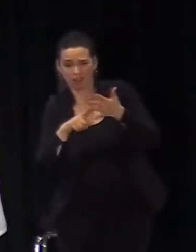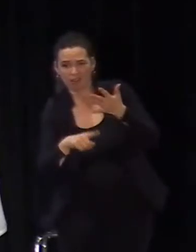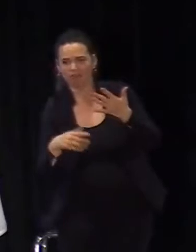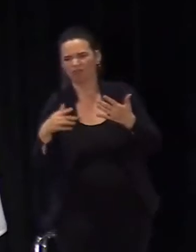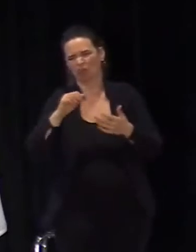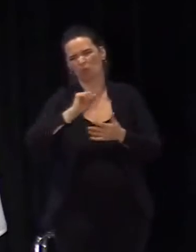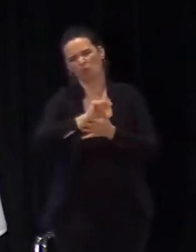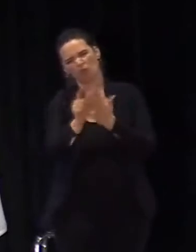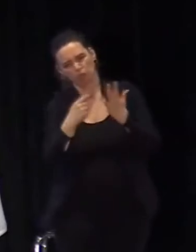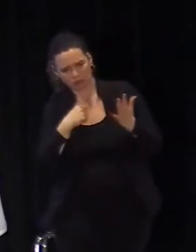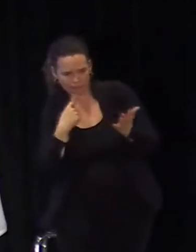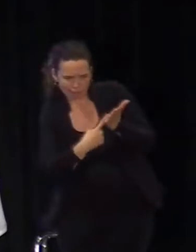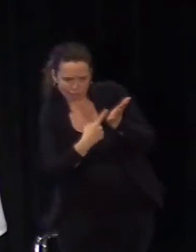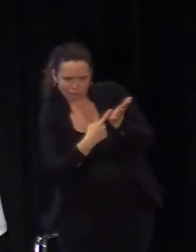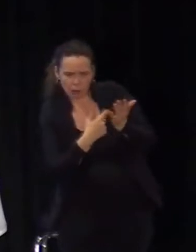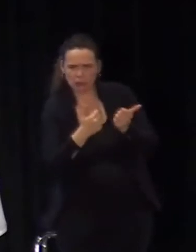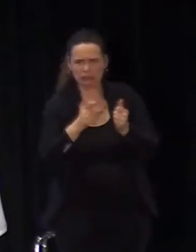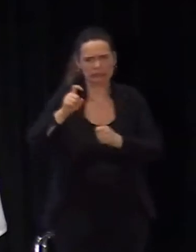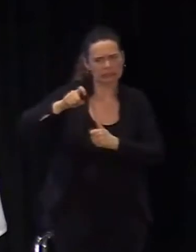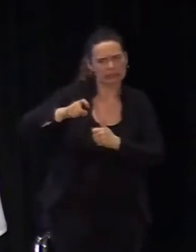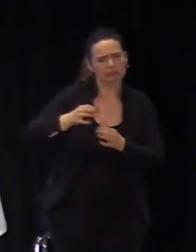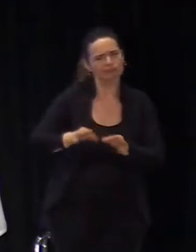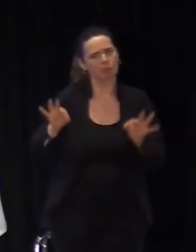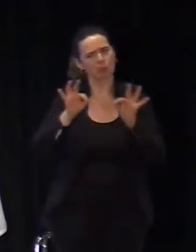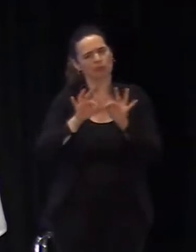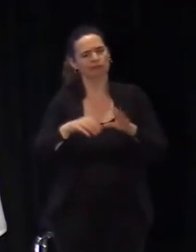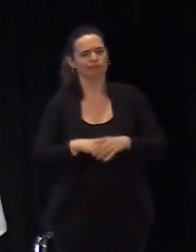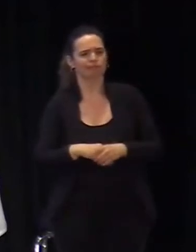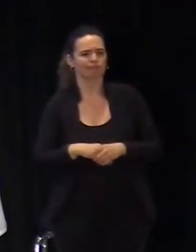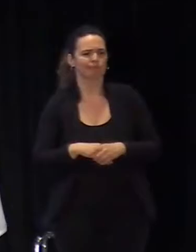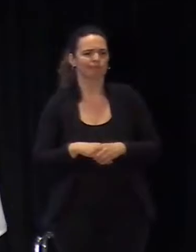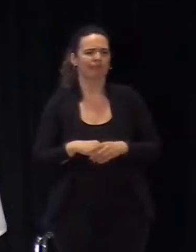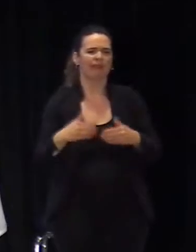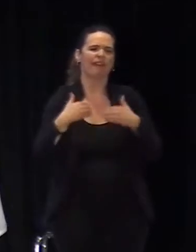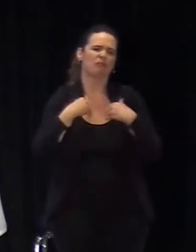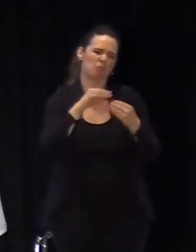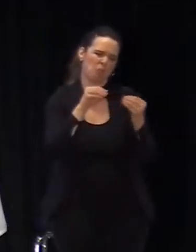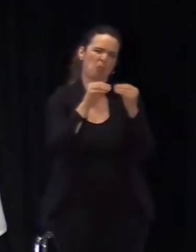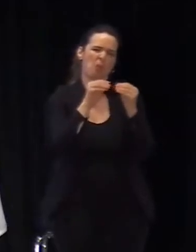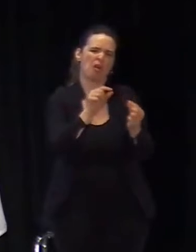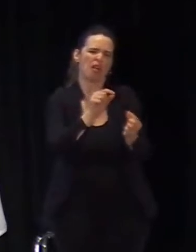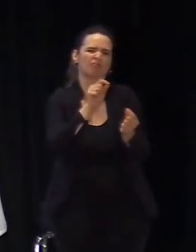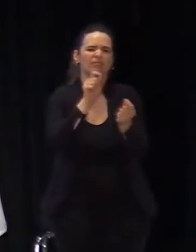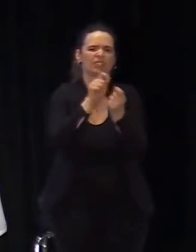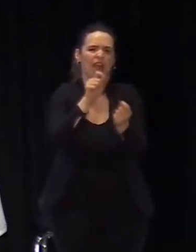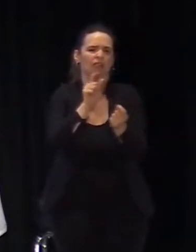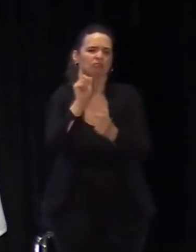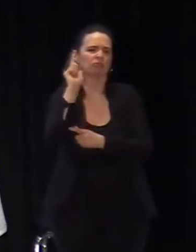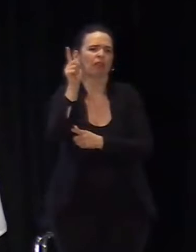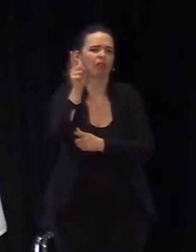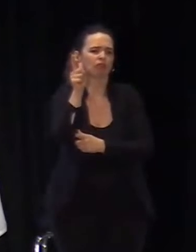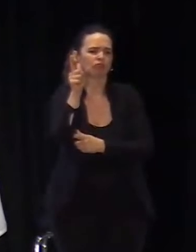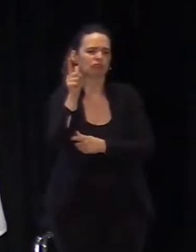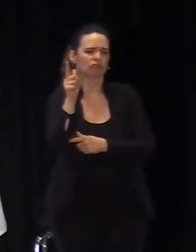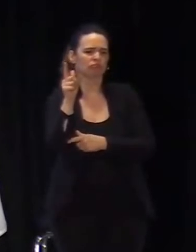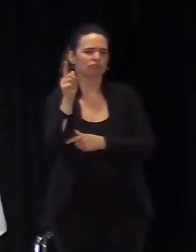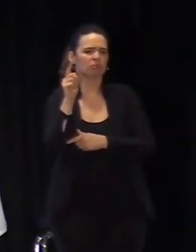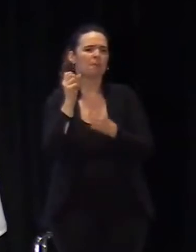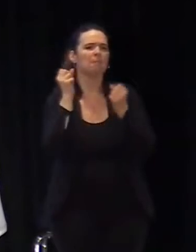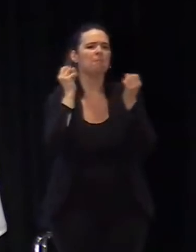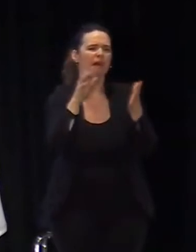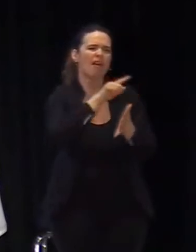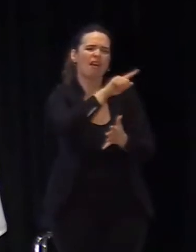that, again, we'll work through with more details. We are happy our immunocompromised will be eligible next week.